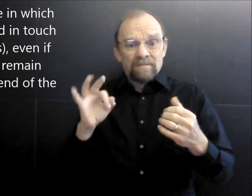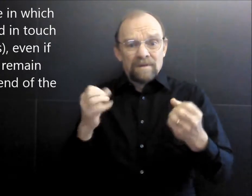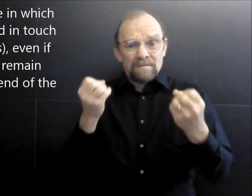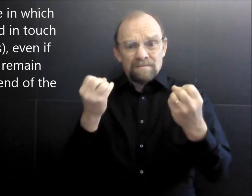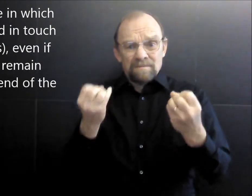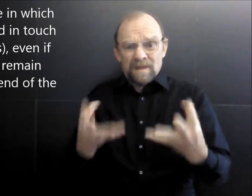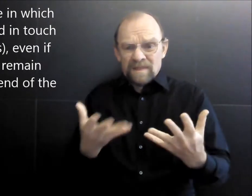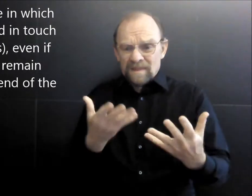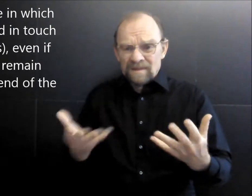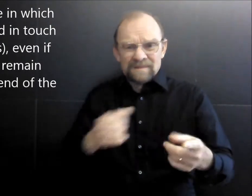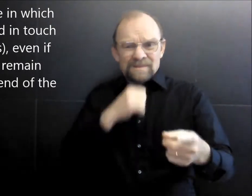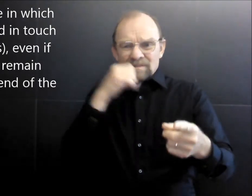day